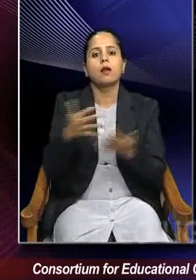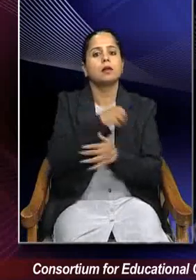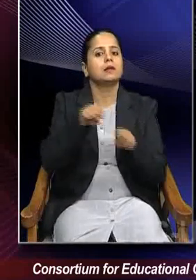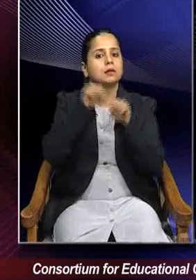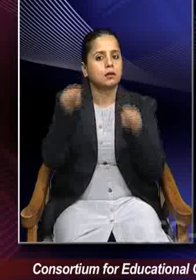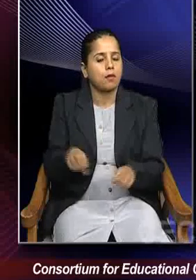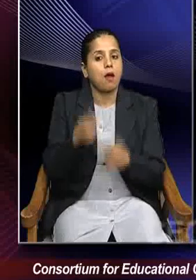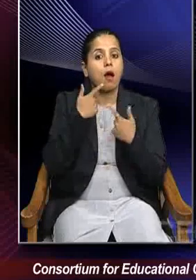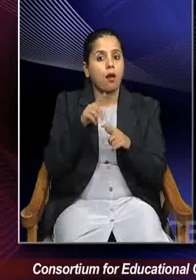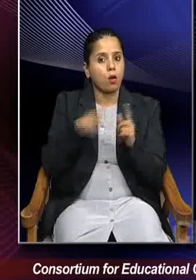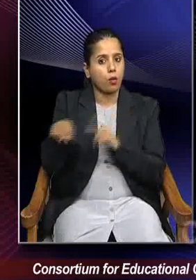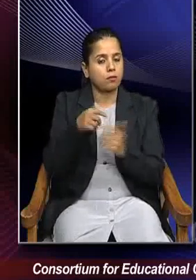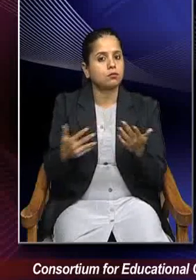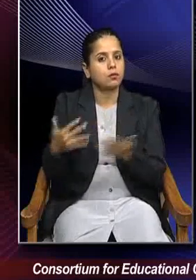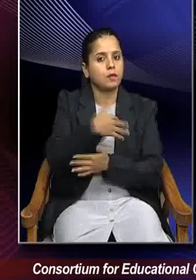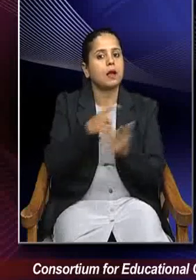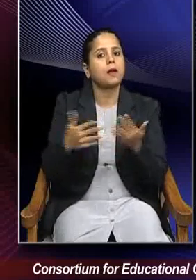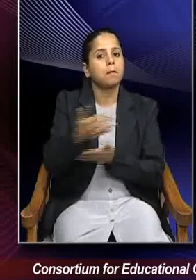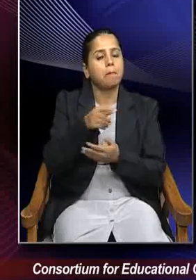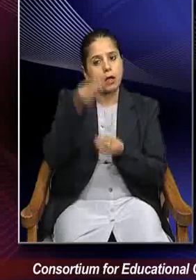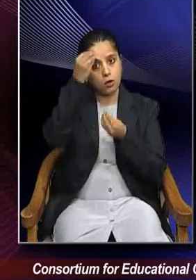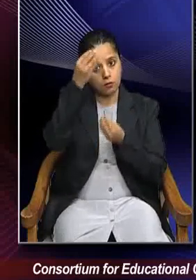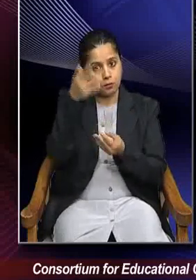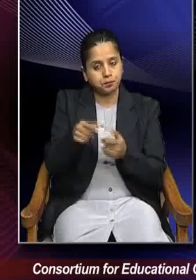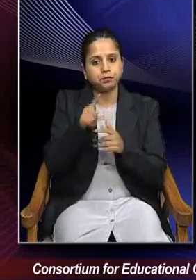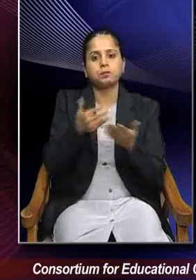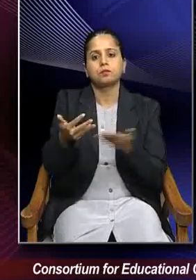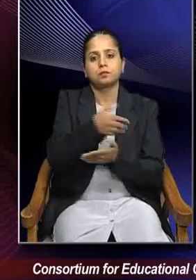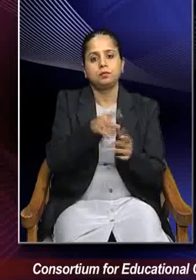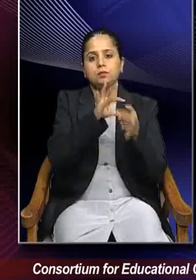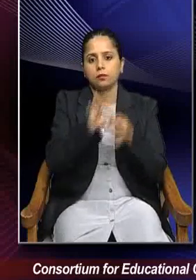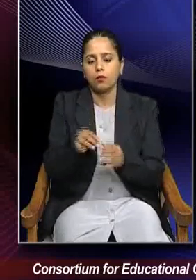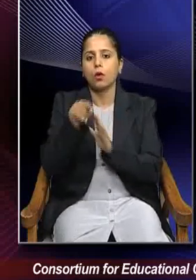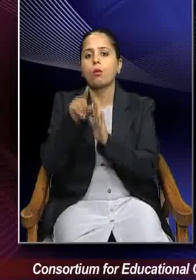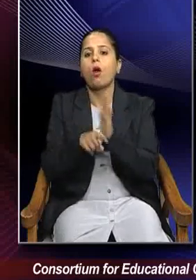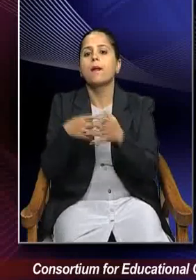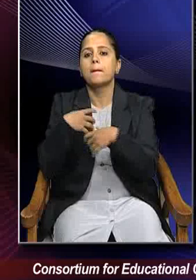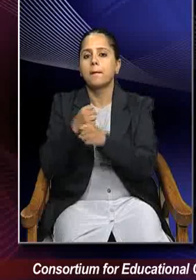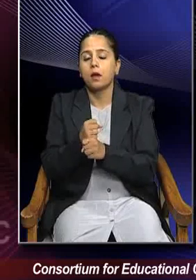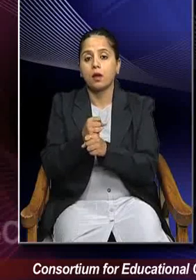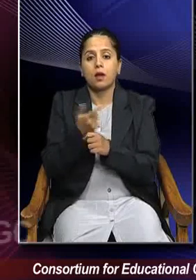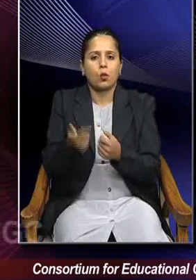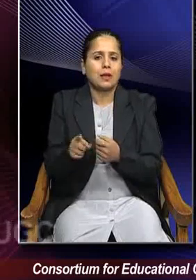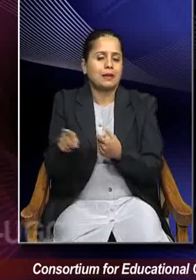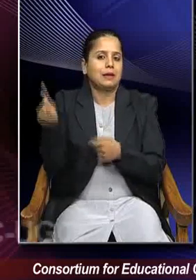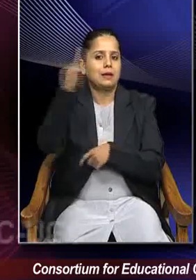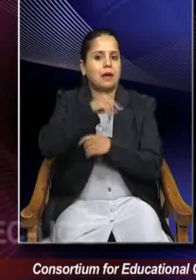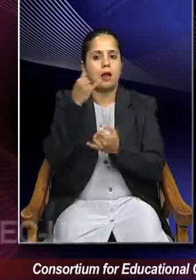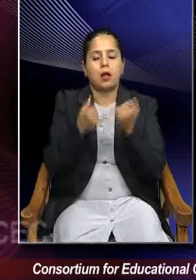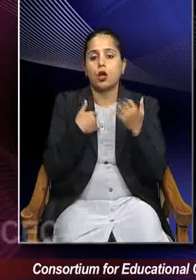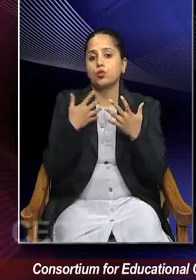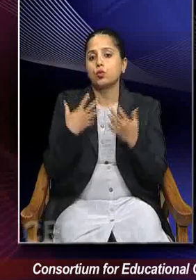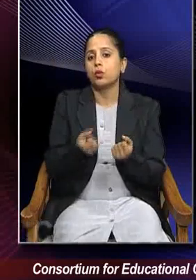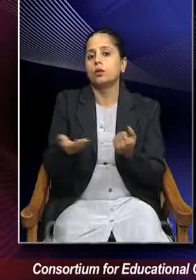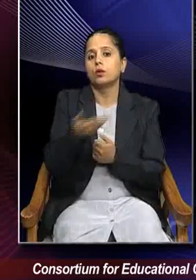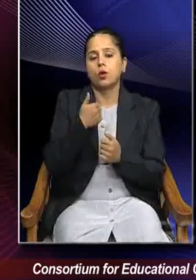us to collect these data to inform data-driven policy making. Because at the end of the day, we want